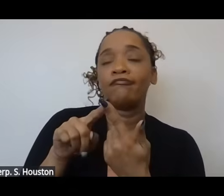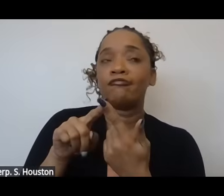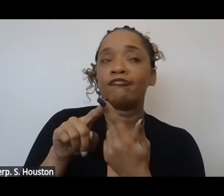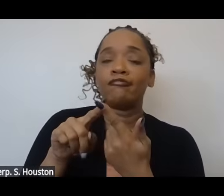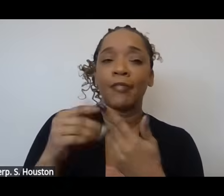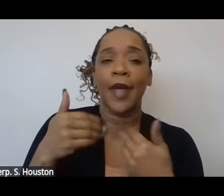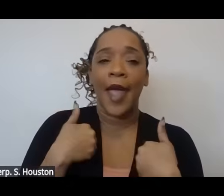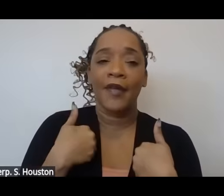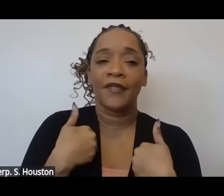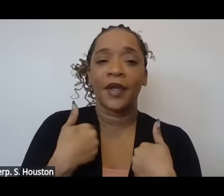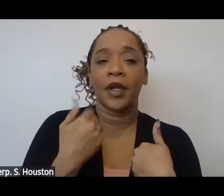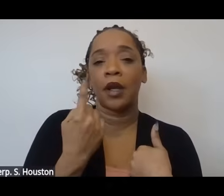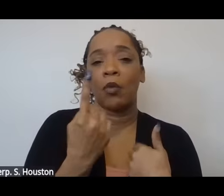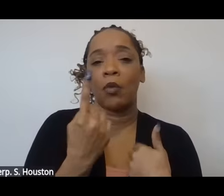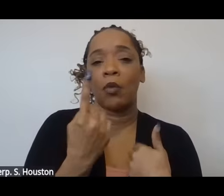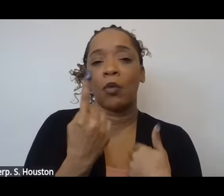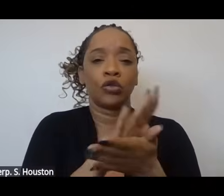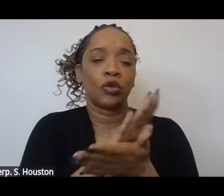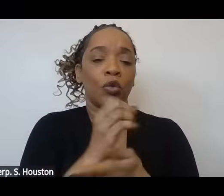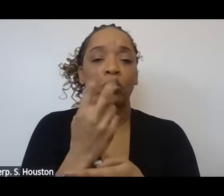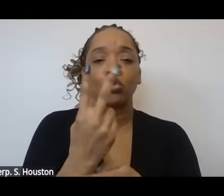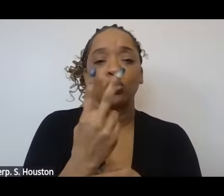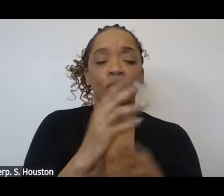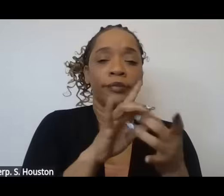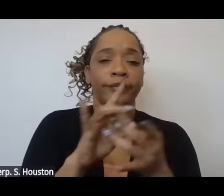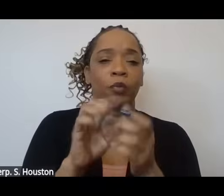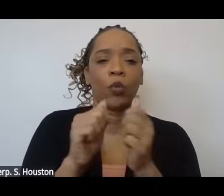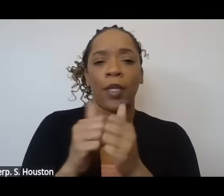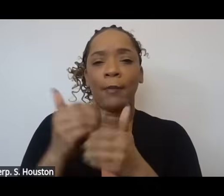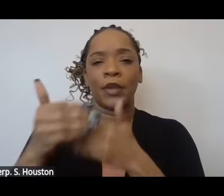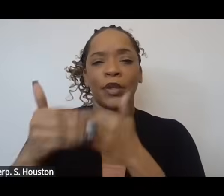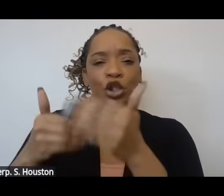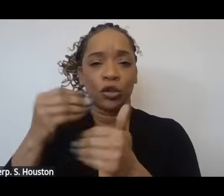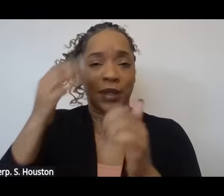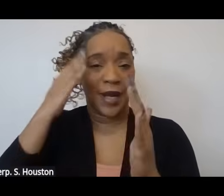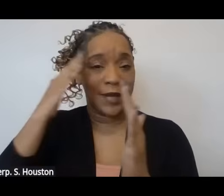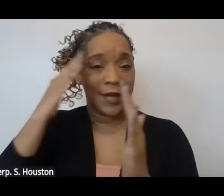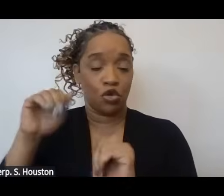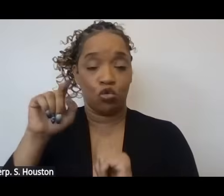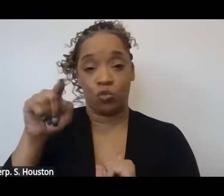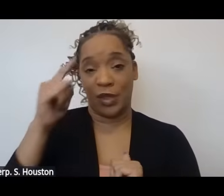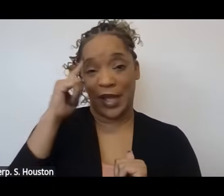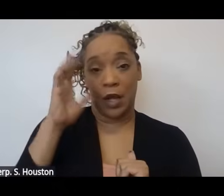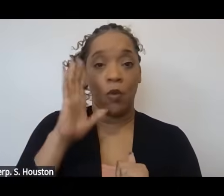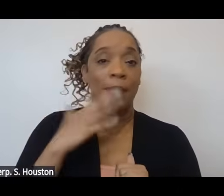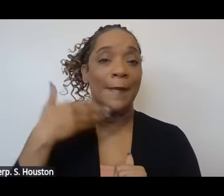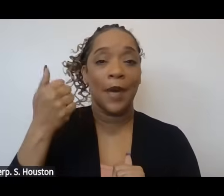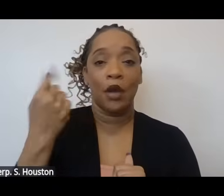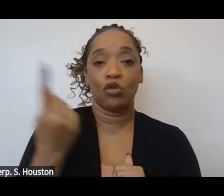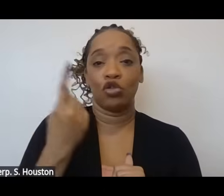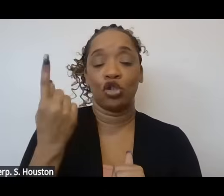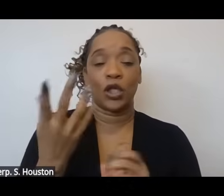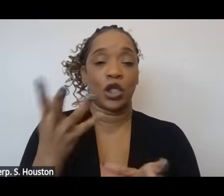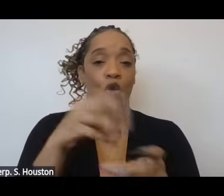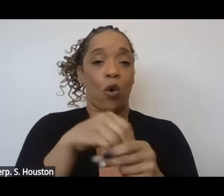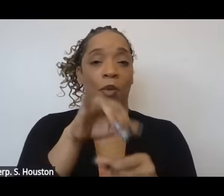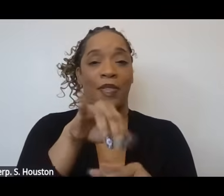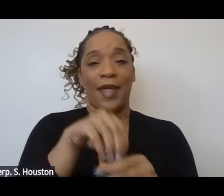on procedures, expectations, you think it would be better to simply incorporate that in the existing